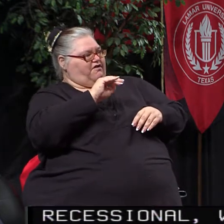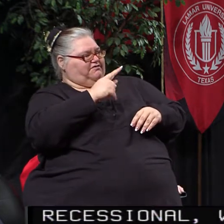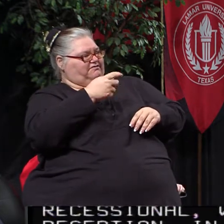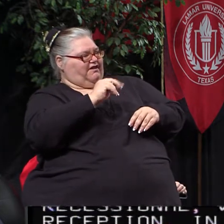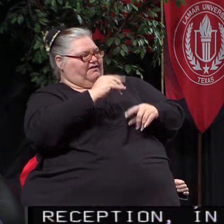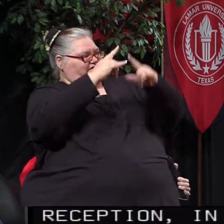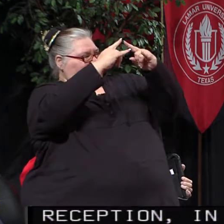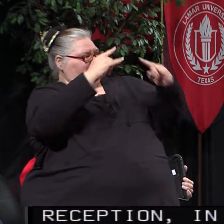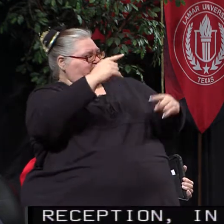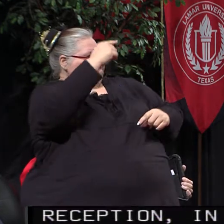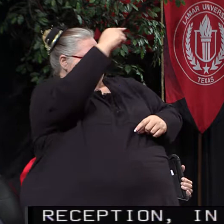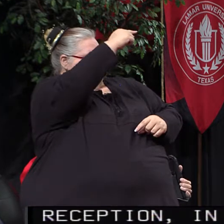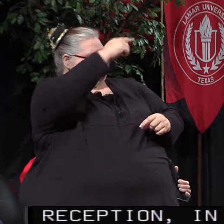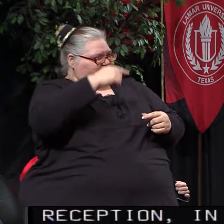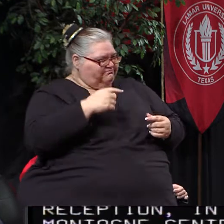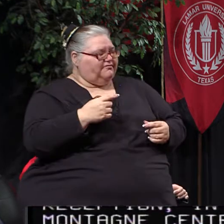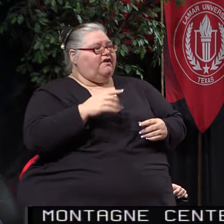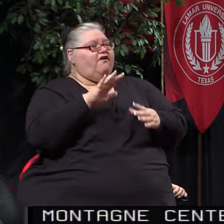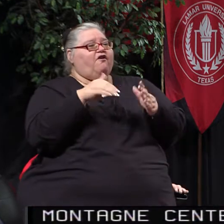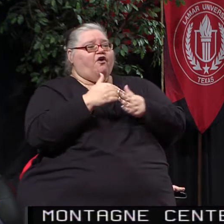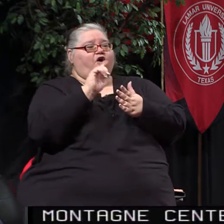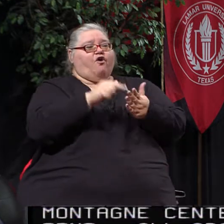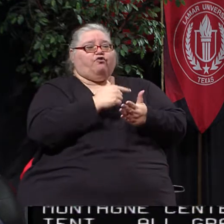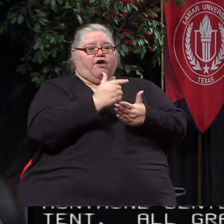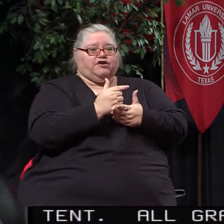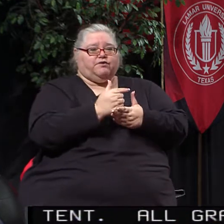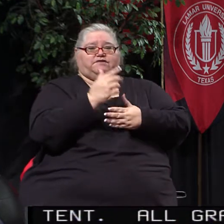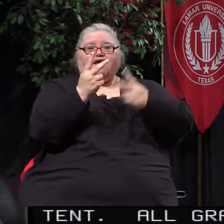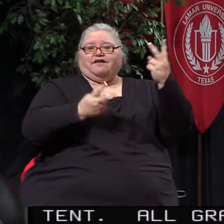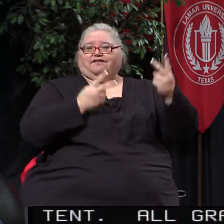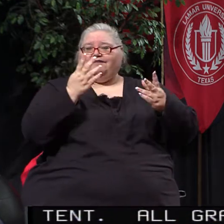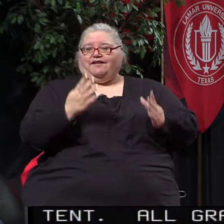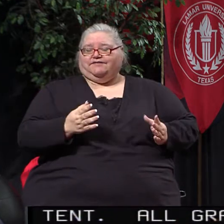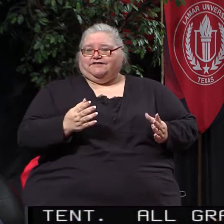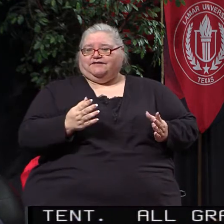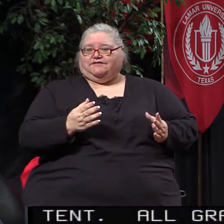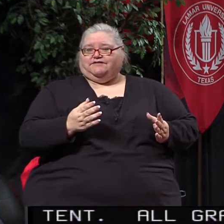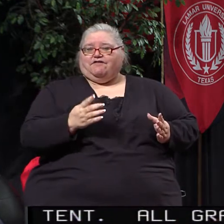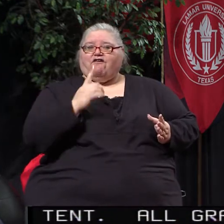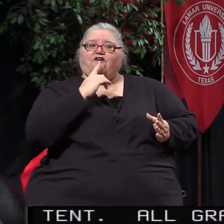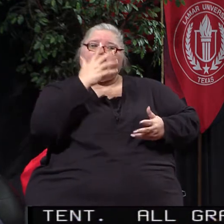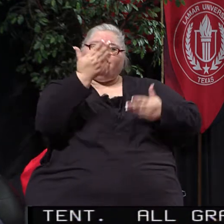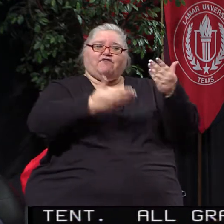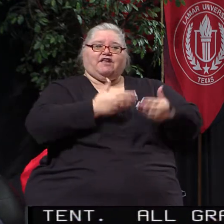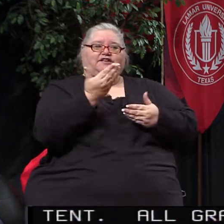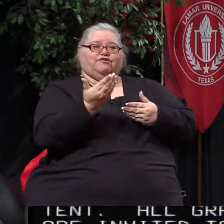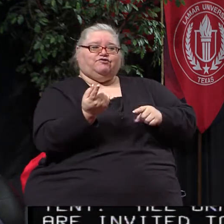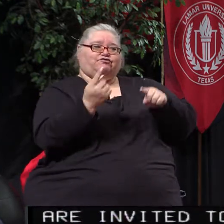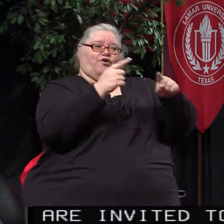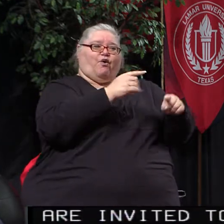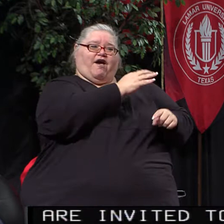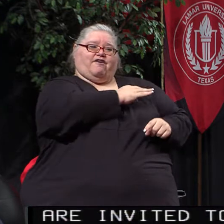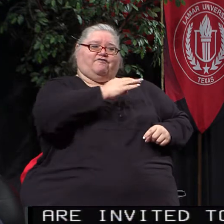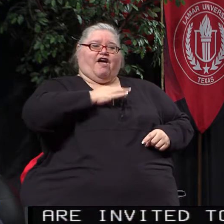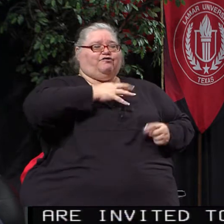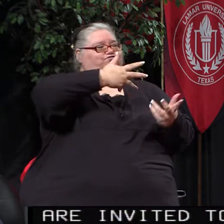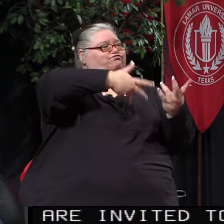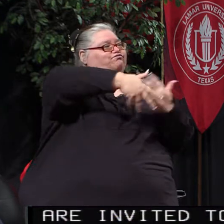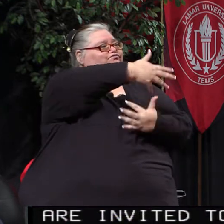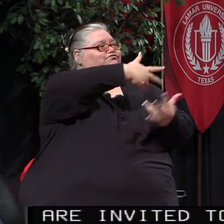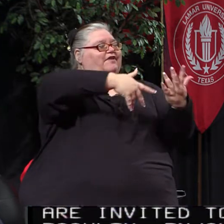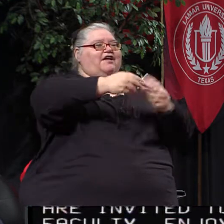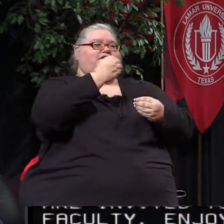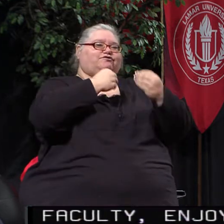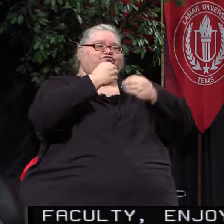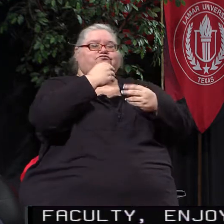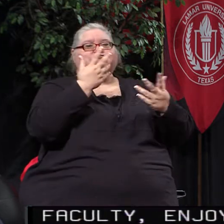large tent. All graduates and guests are invited to mingle with our faculty, enjoy refreshment,